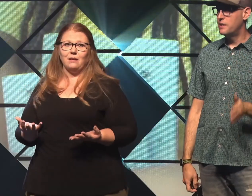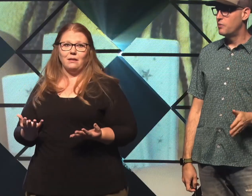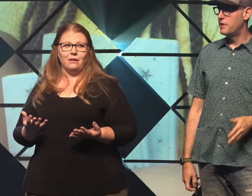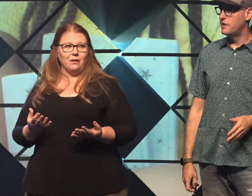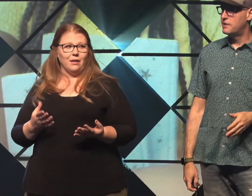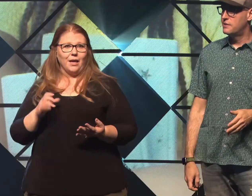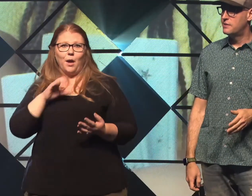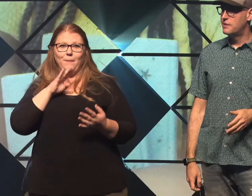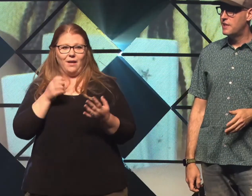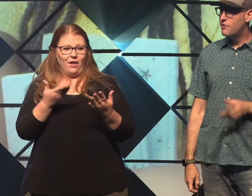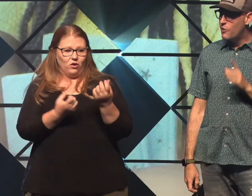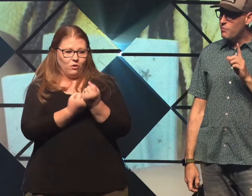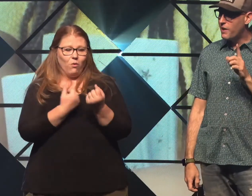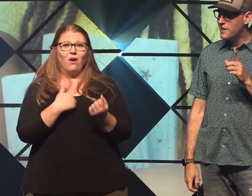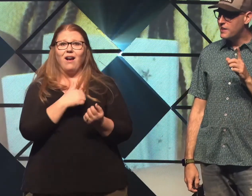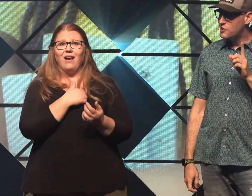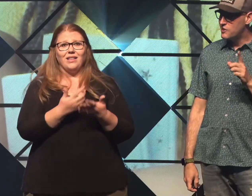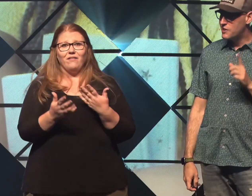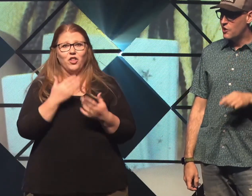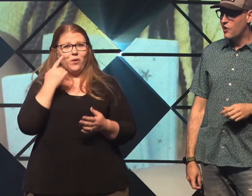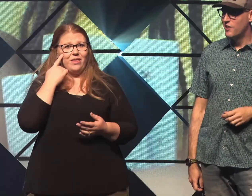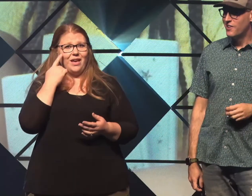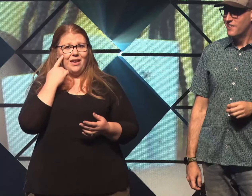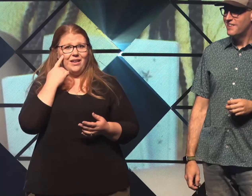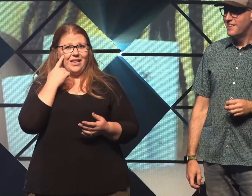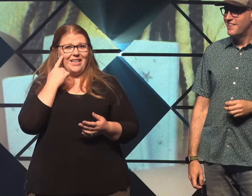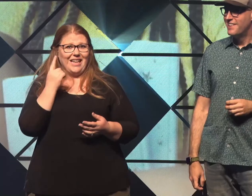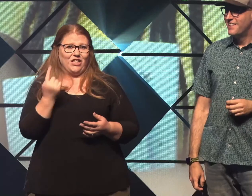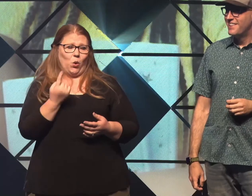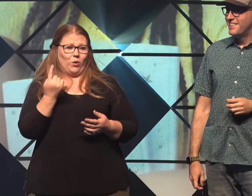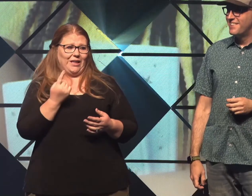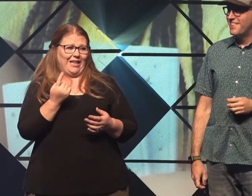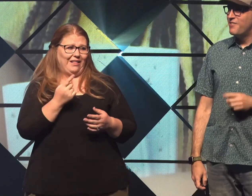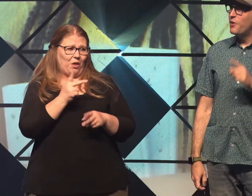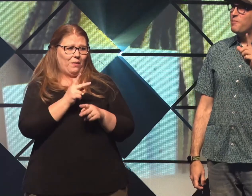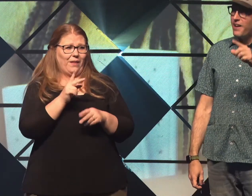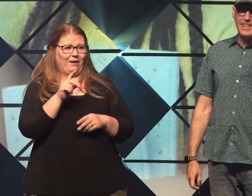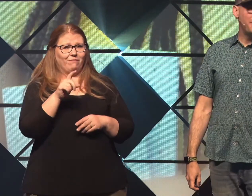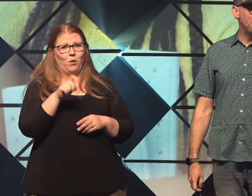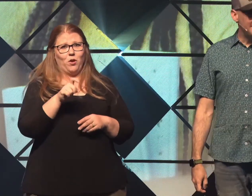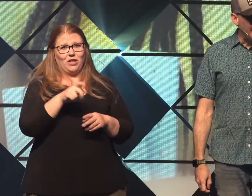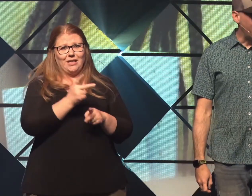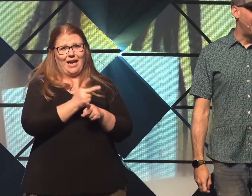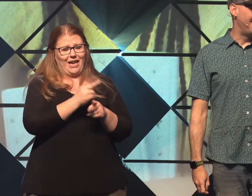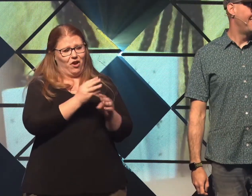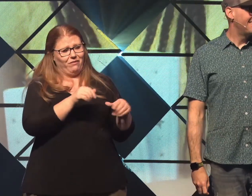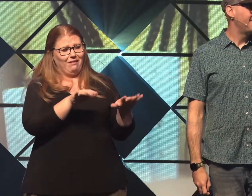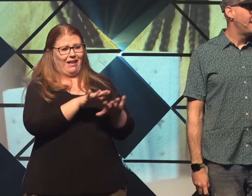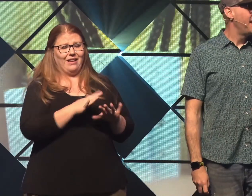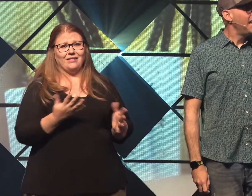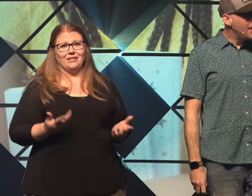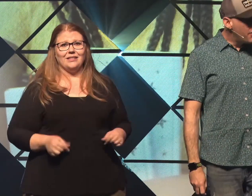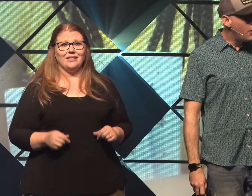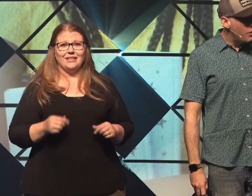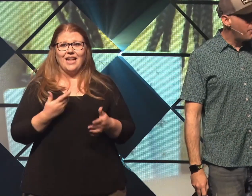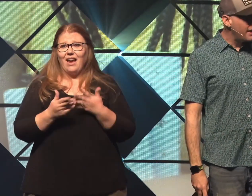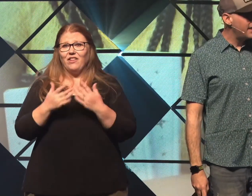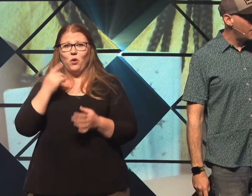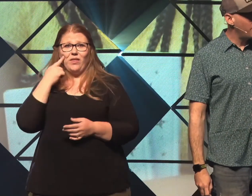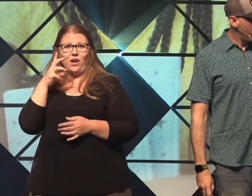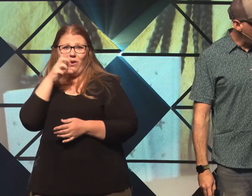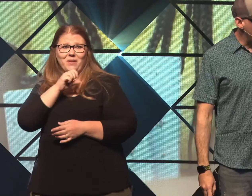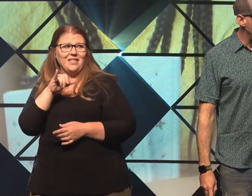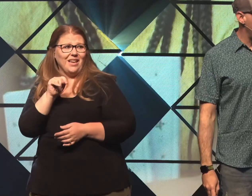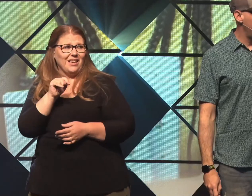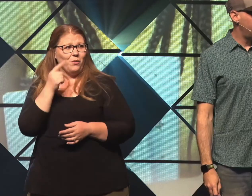be present with us, even though we might think it's just the gardener, even though we might think we missed out on it, even though we might